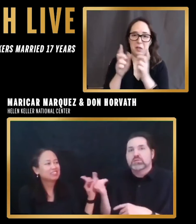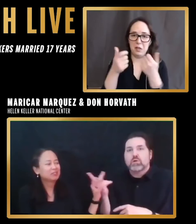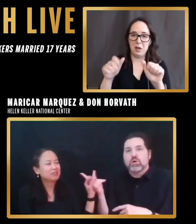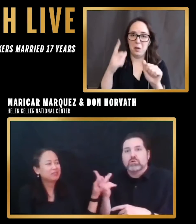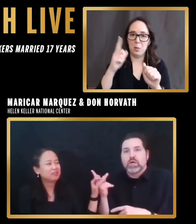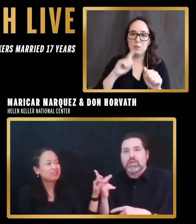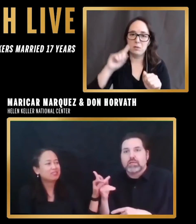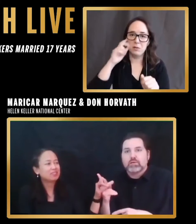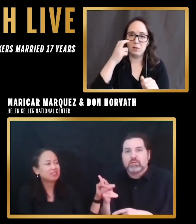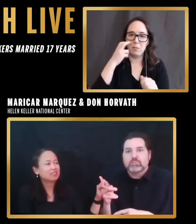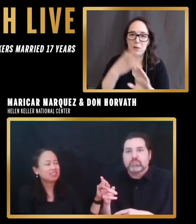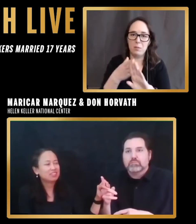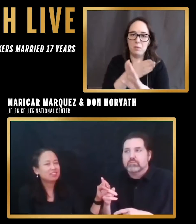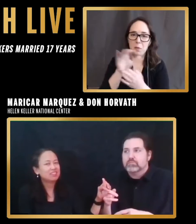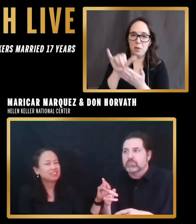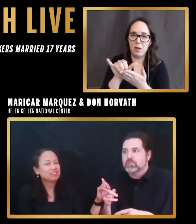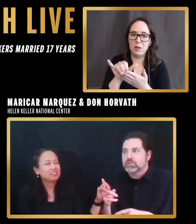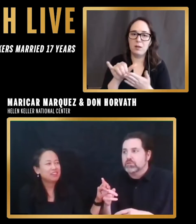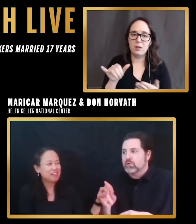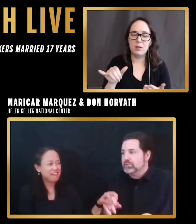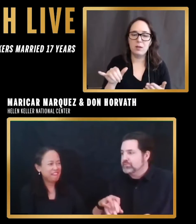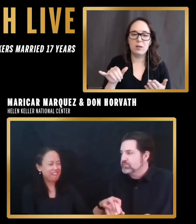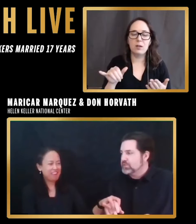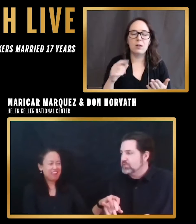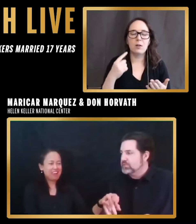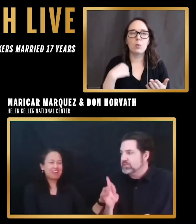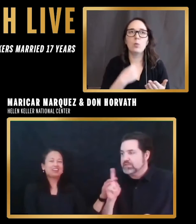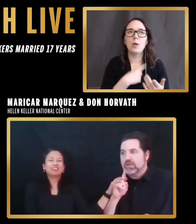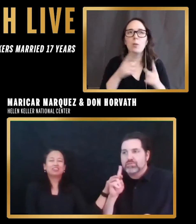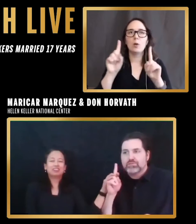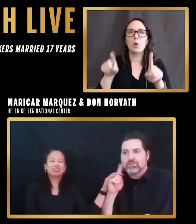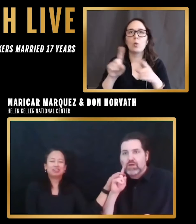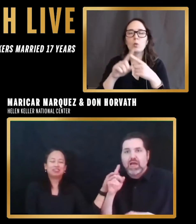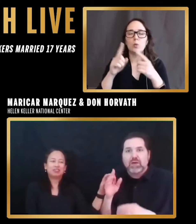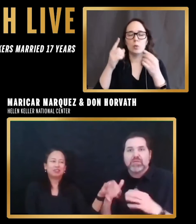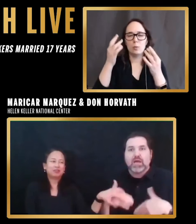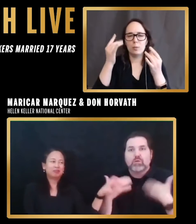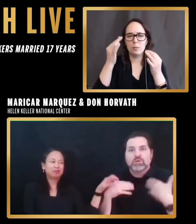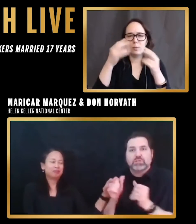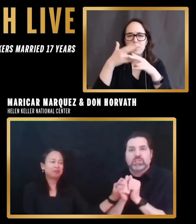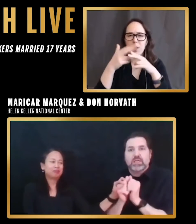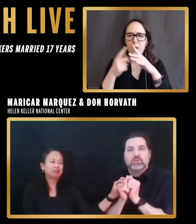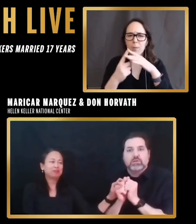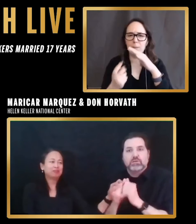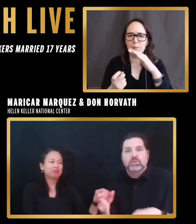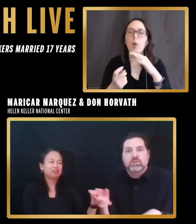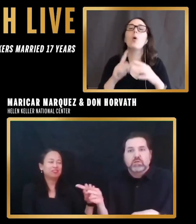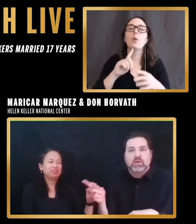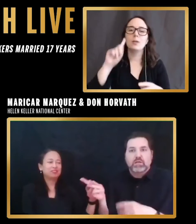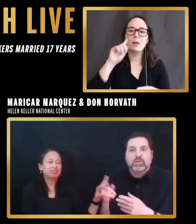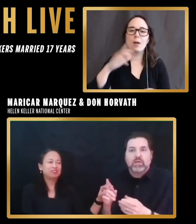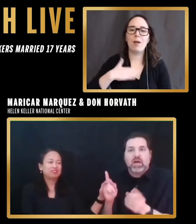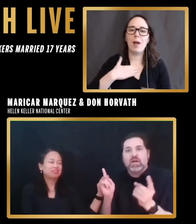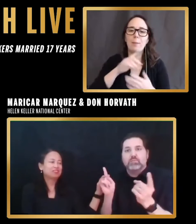we would go to what do you call it? Deaf happy hours together.